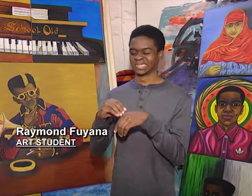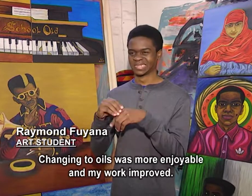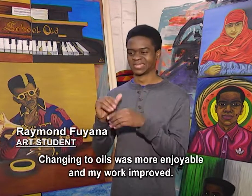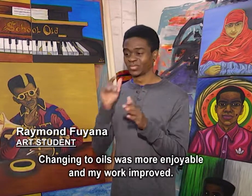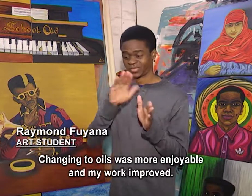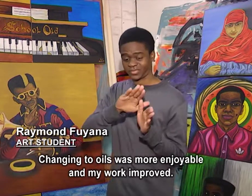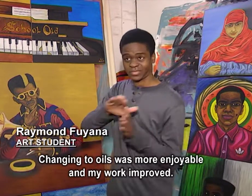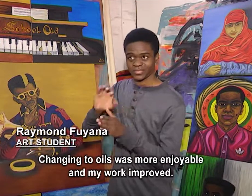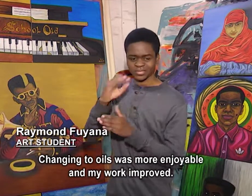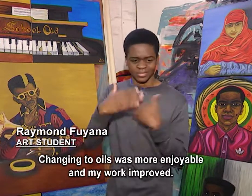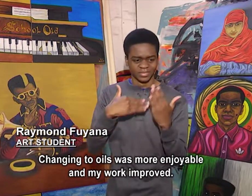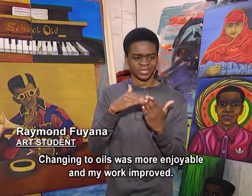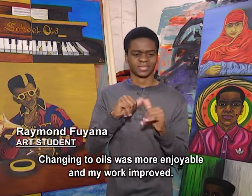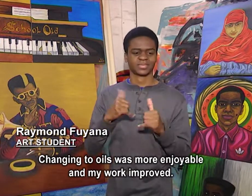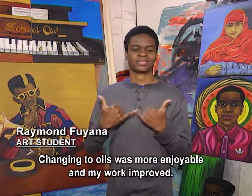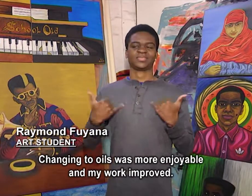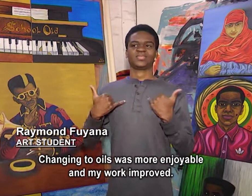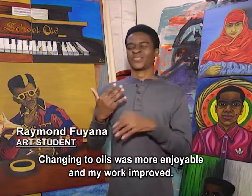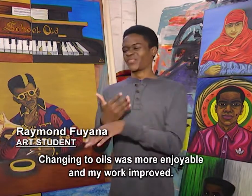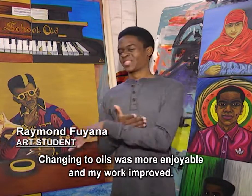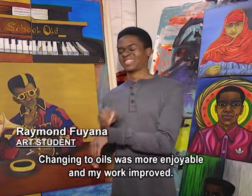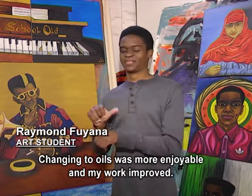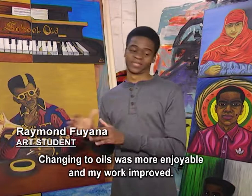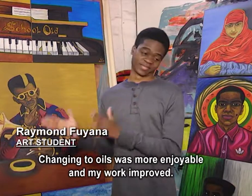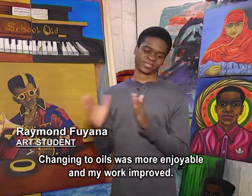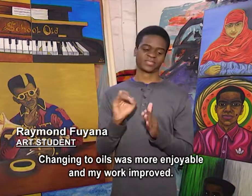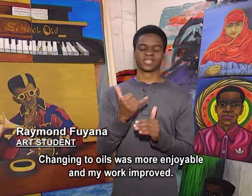Changing to oils was more enjoyable and my work improved.